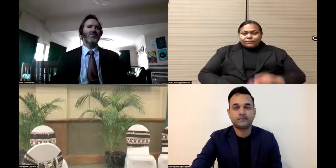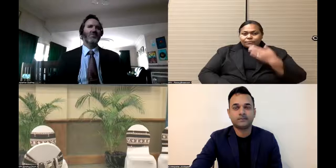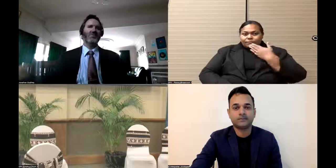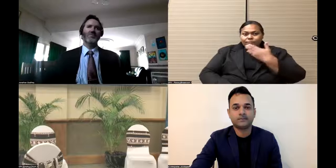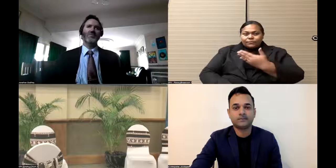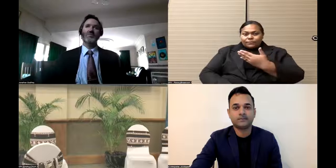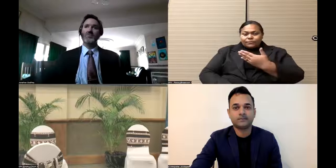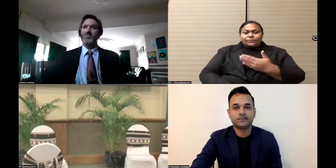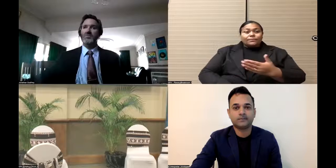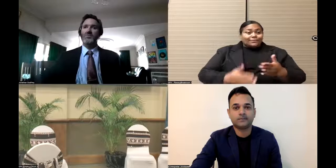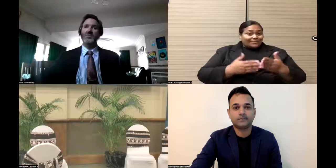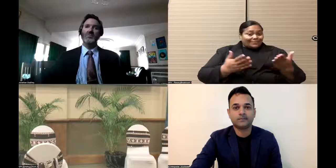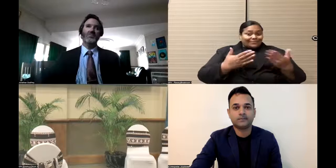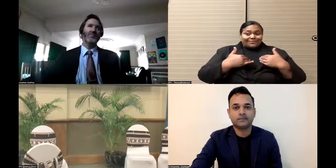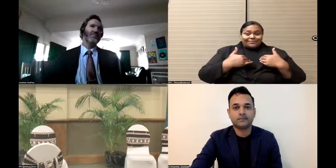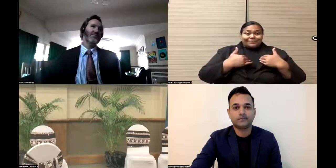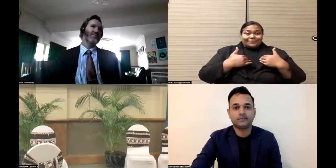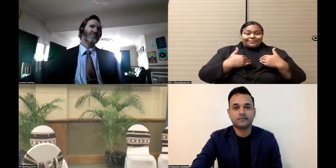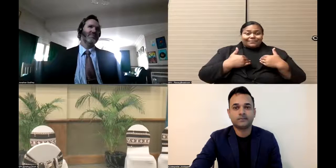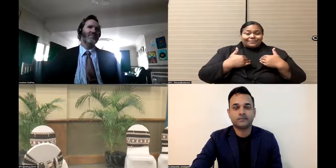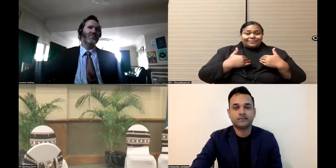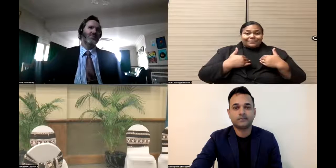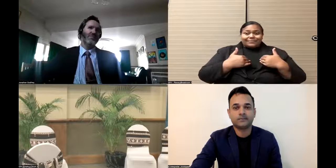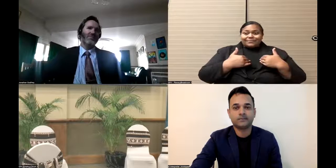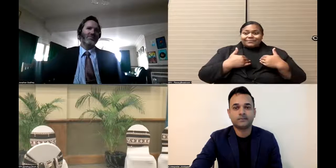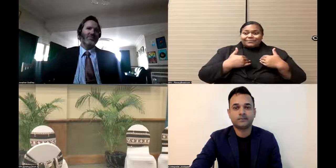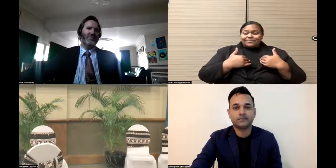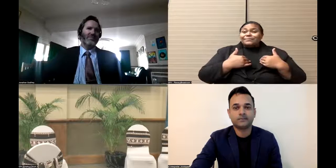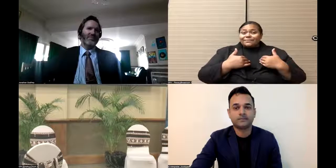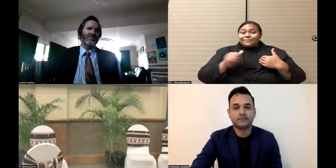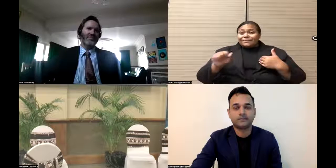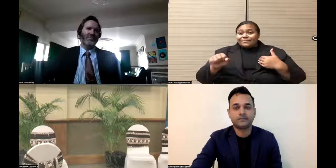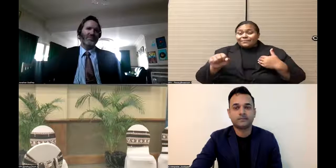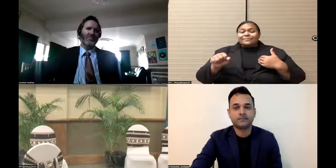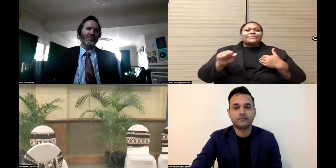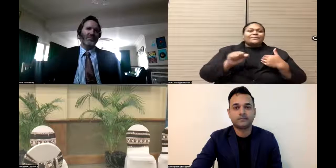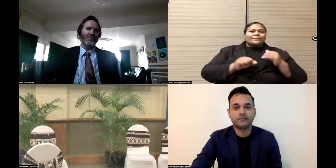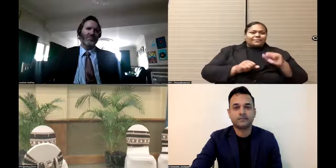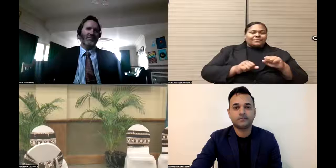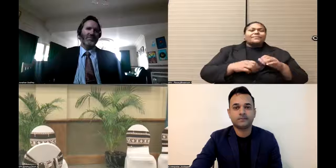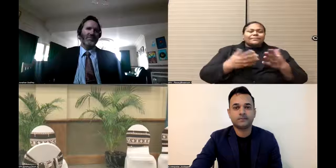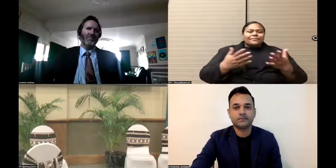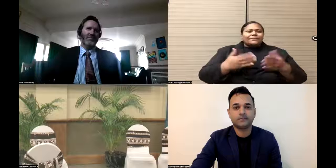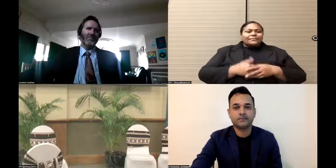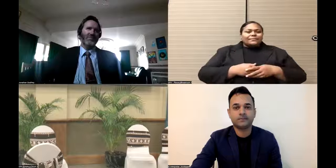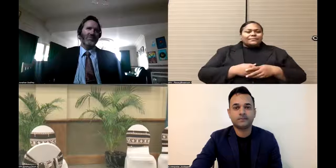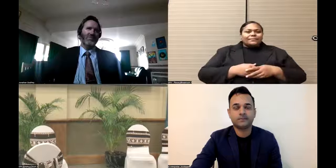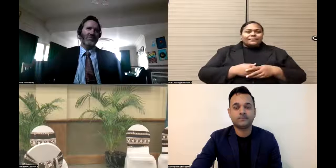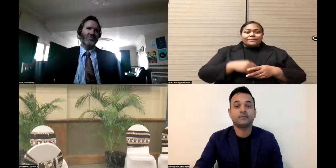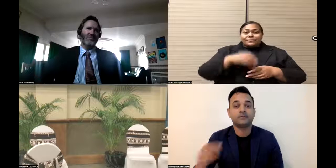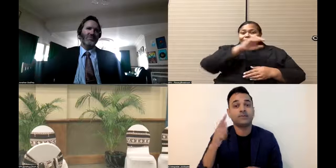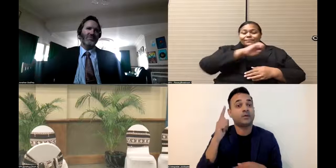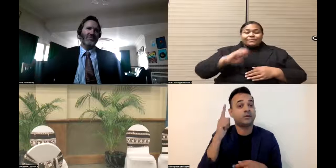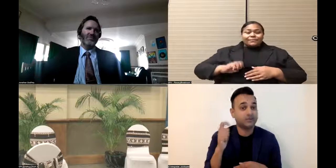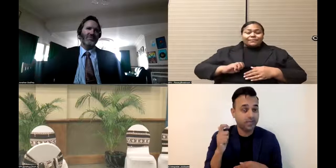Yes. Okay, excellencies, distinguished participants, and I want to acknowledge also the